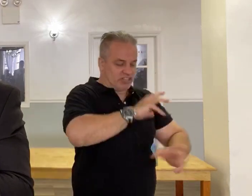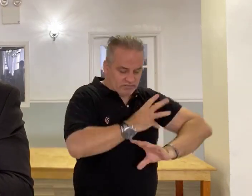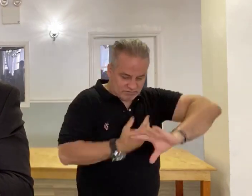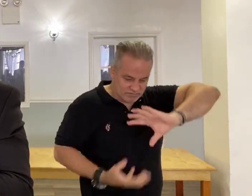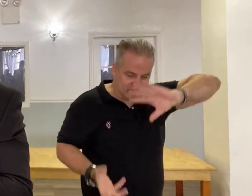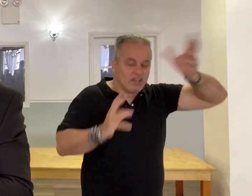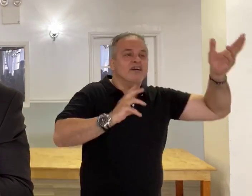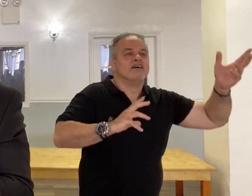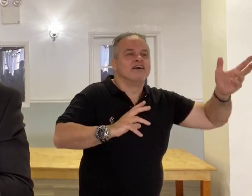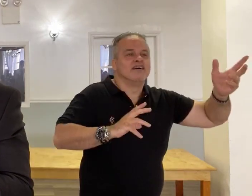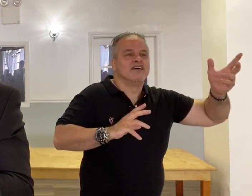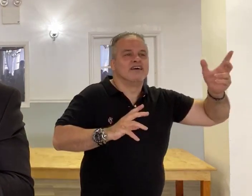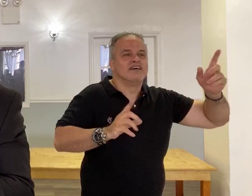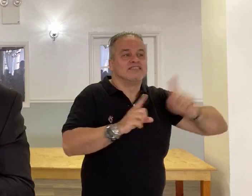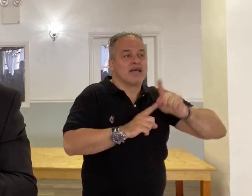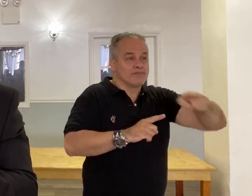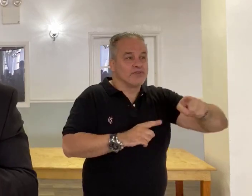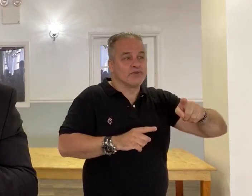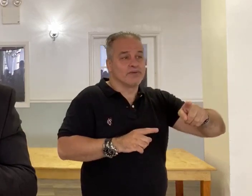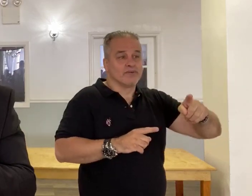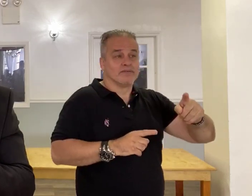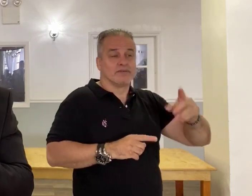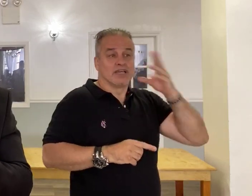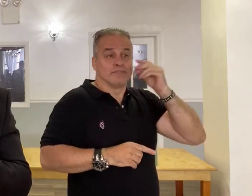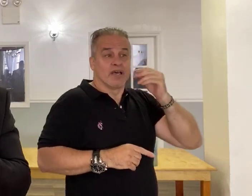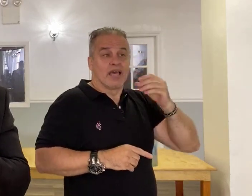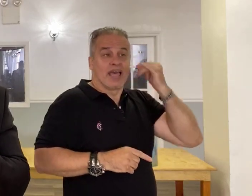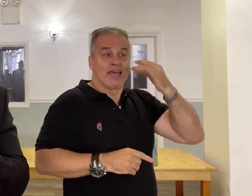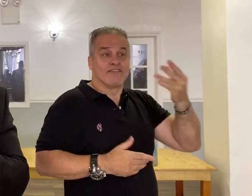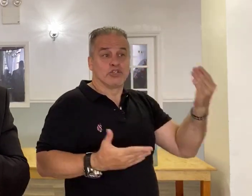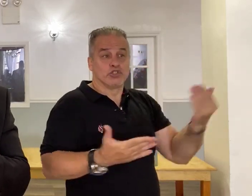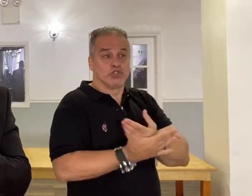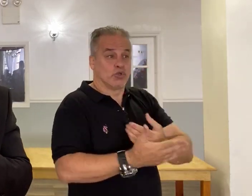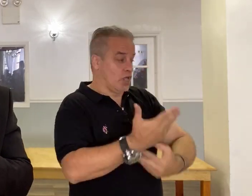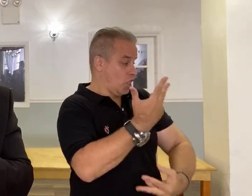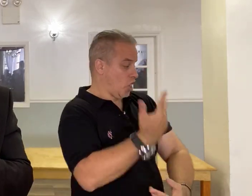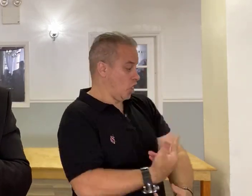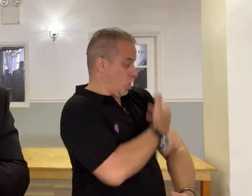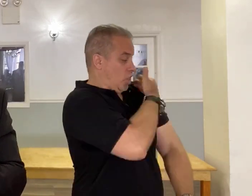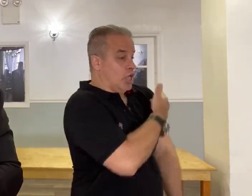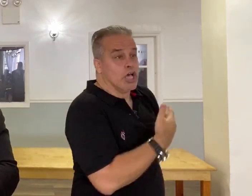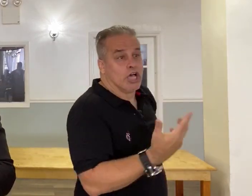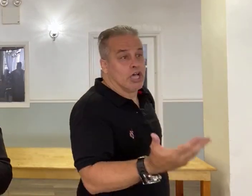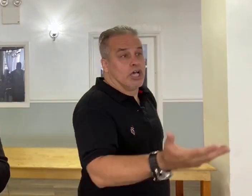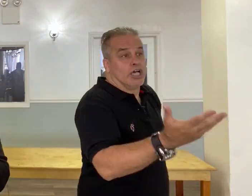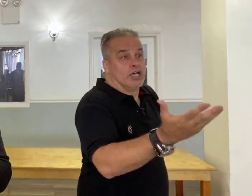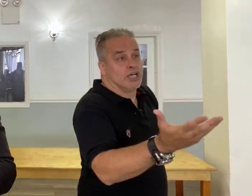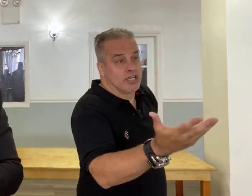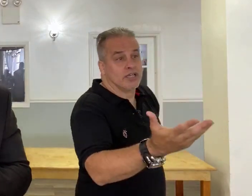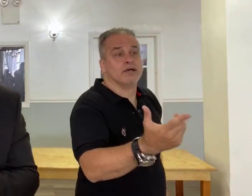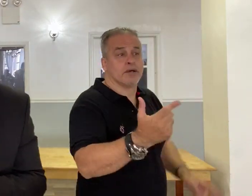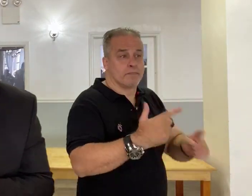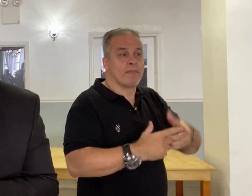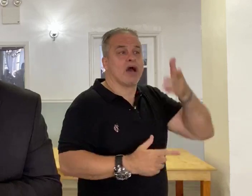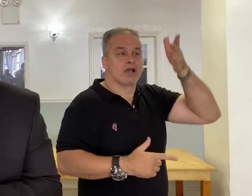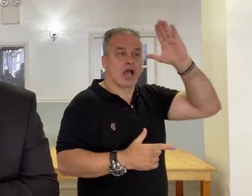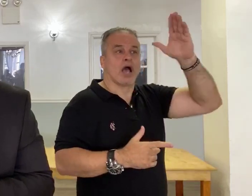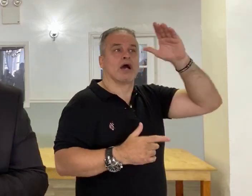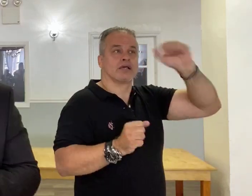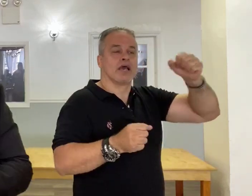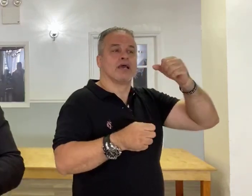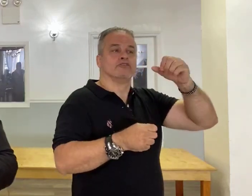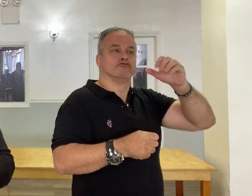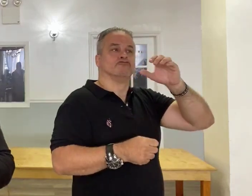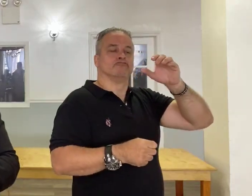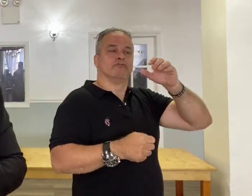like an arm, a leg, so to speak. Christ can rebuild you and help you. I'm almost done,